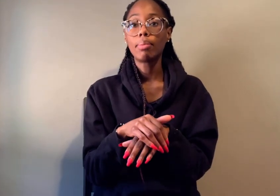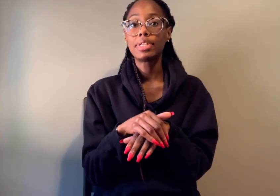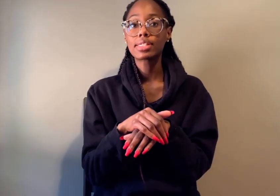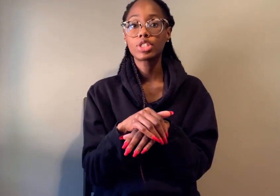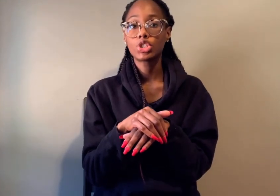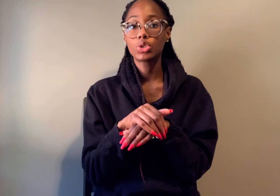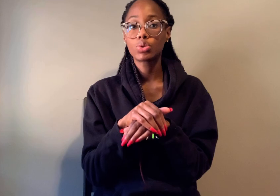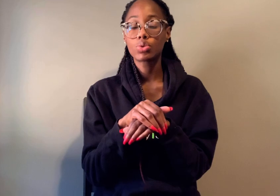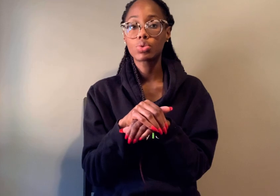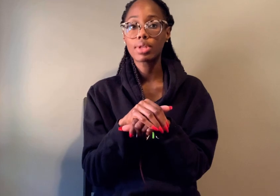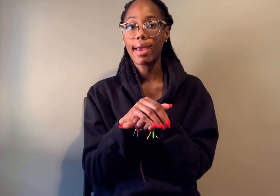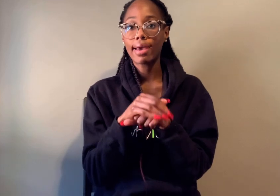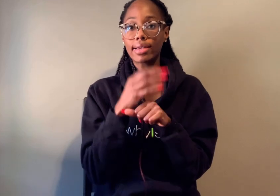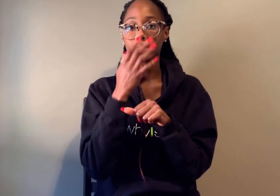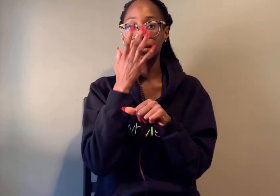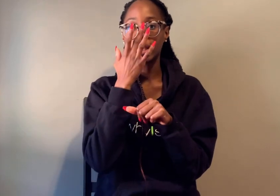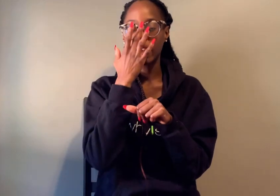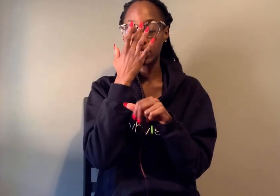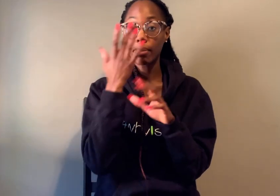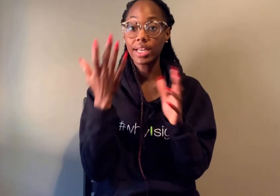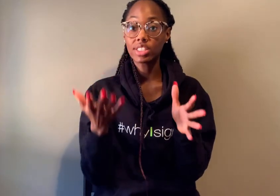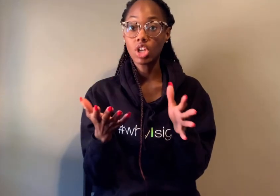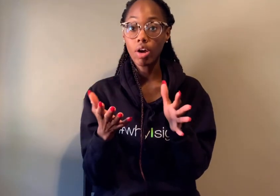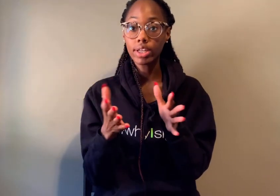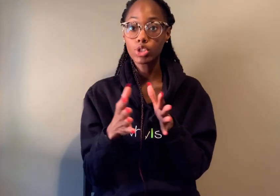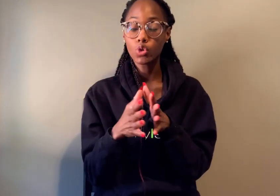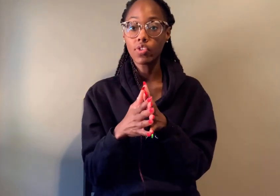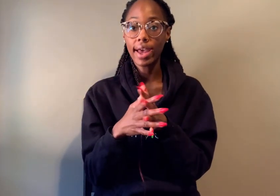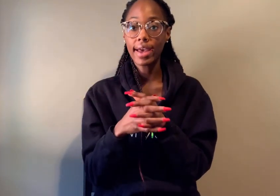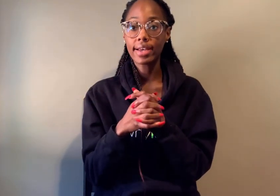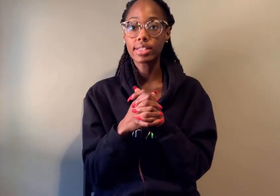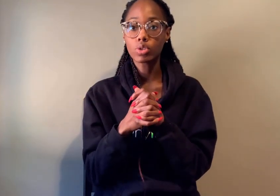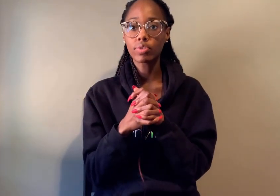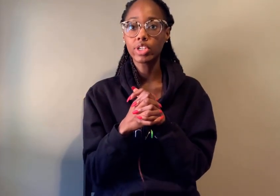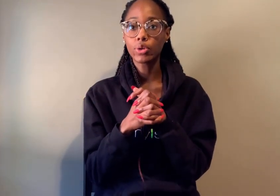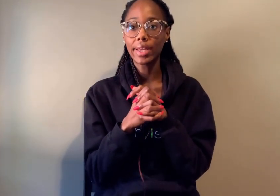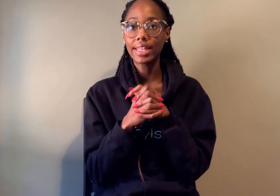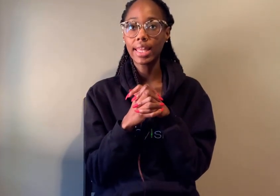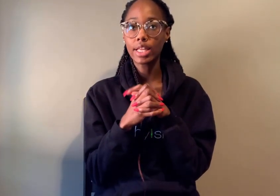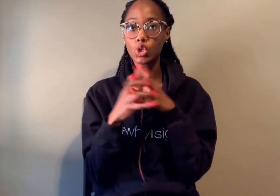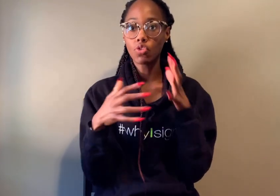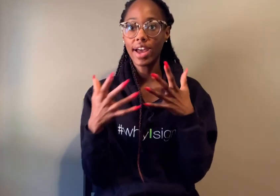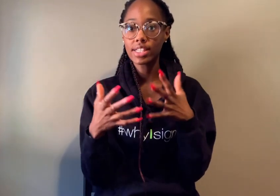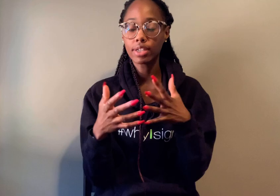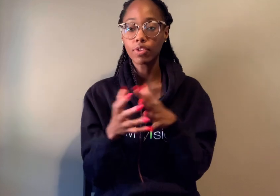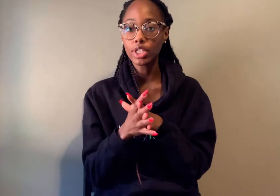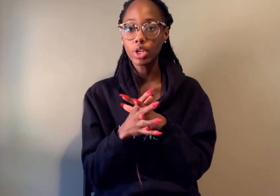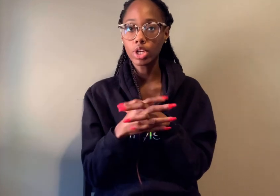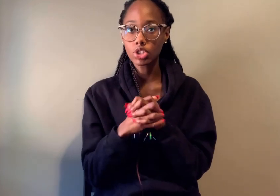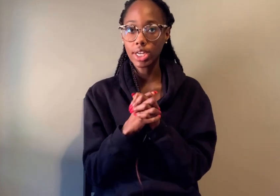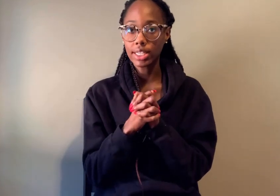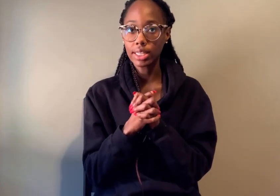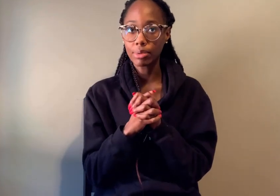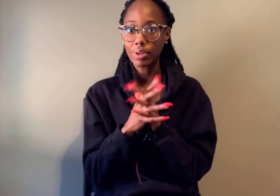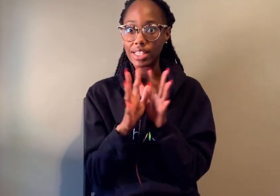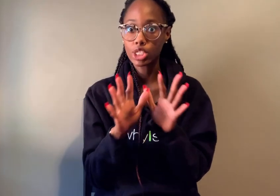This is used as if somebody's talking too fast, or if they're doing anything too fast in front of you and you're trying to let them know, like, slow